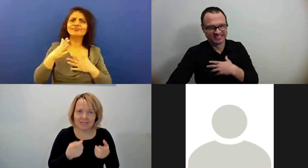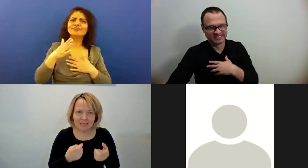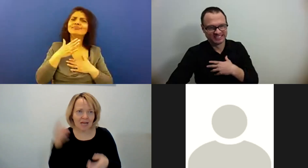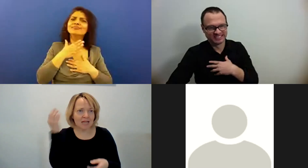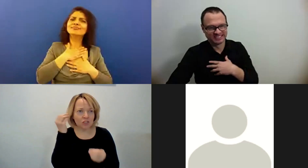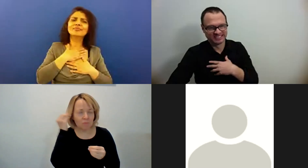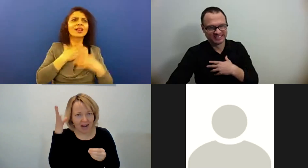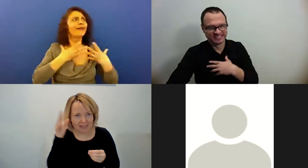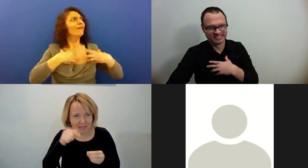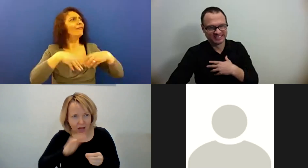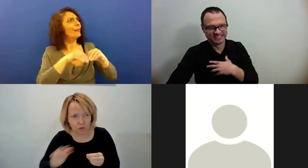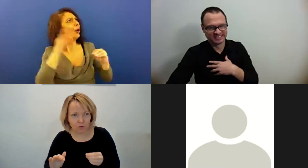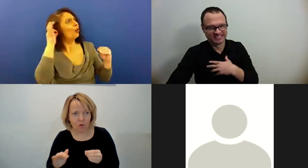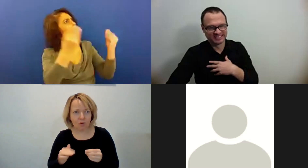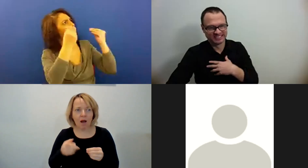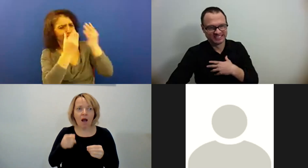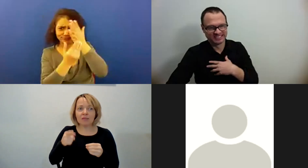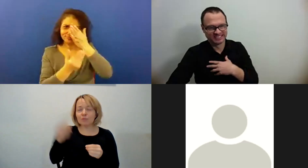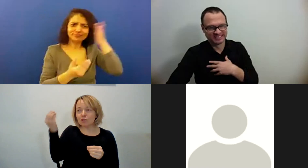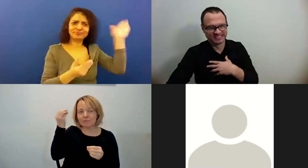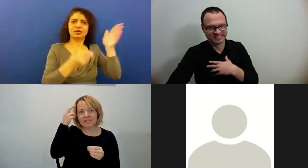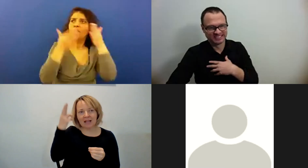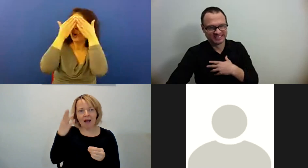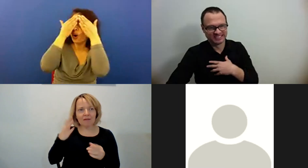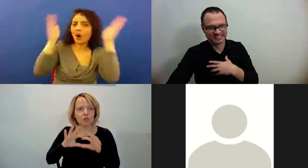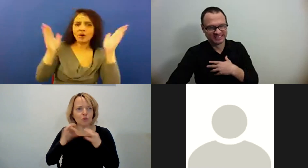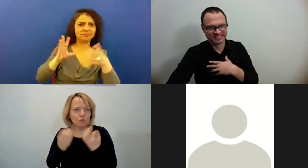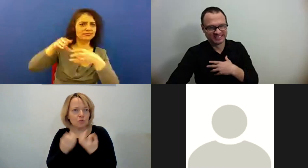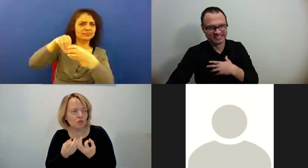to see a European association established,